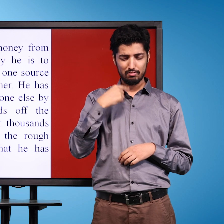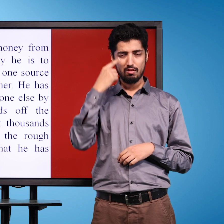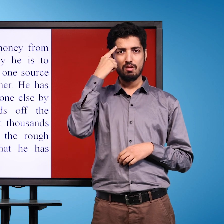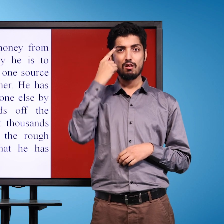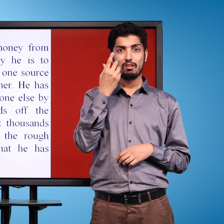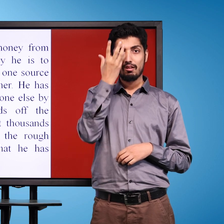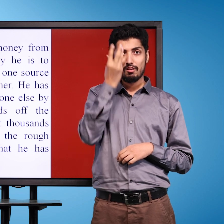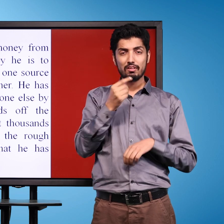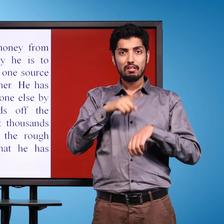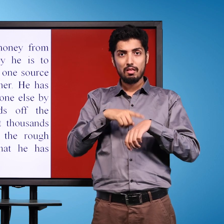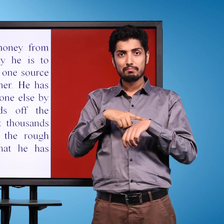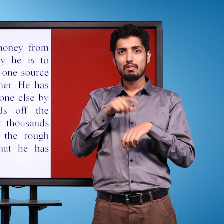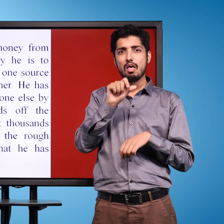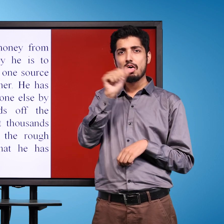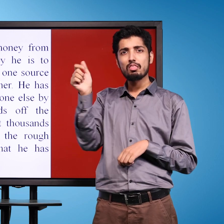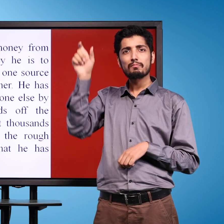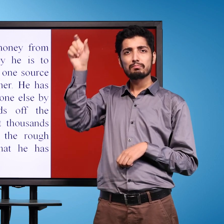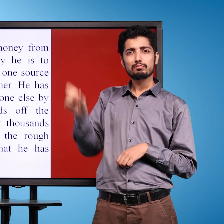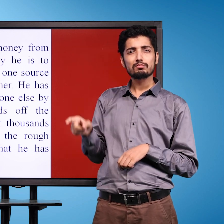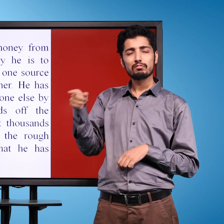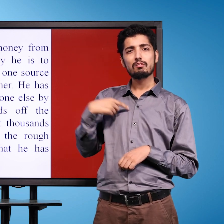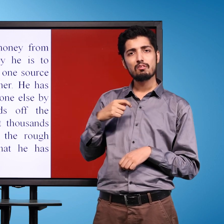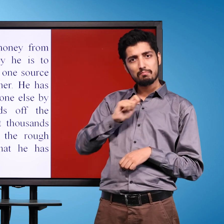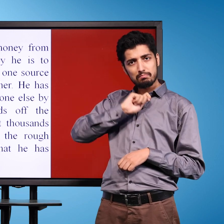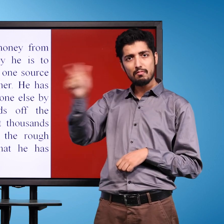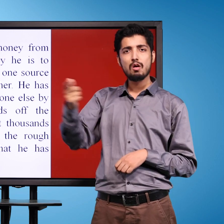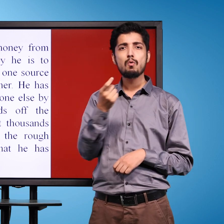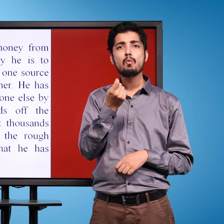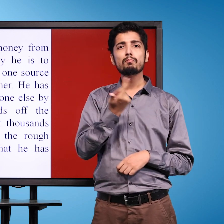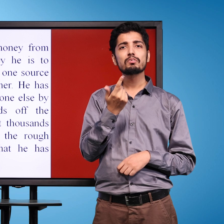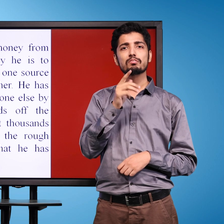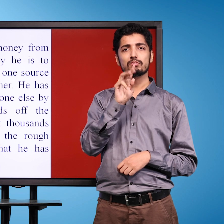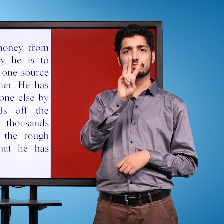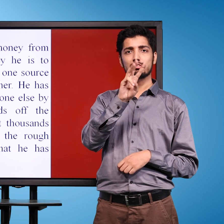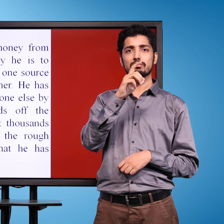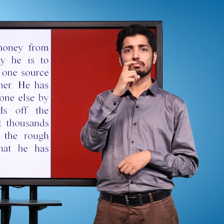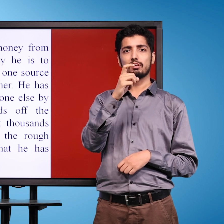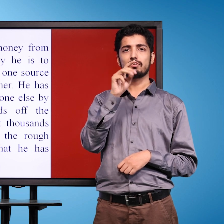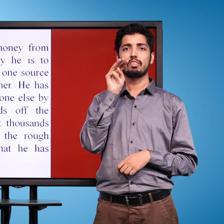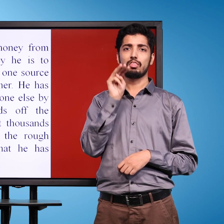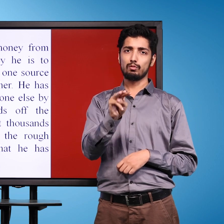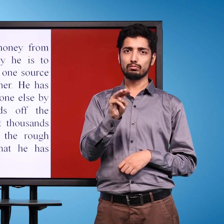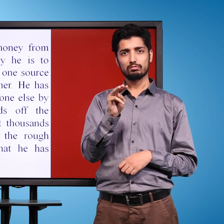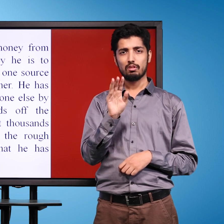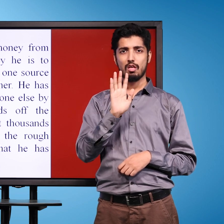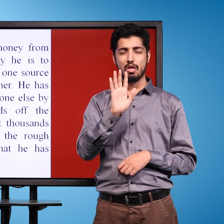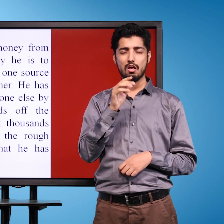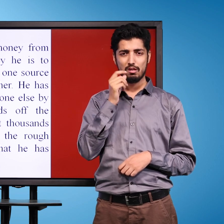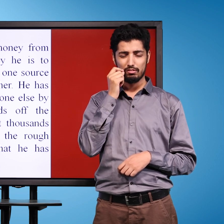He has to pay 37,000 rupees to someone else by the evening. He rounds off the numbers to